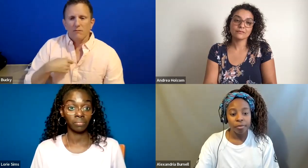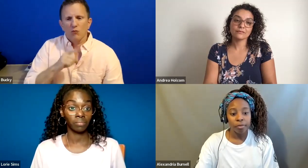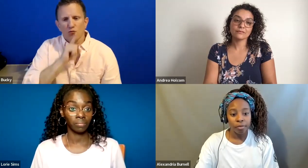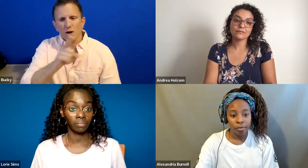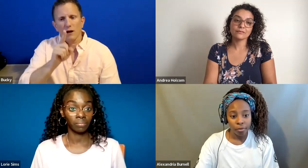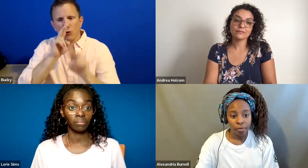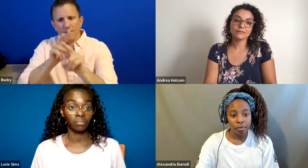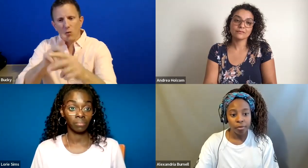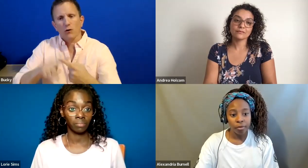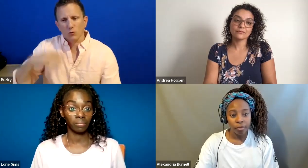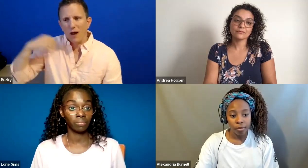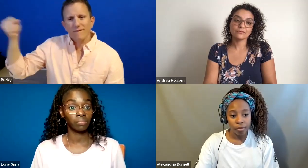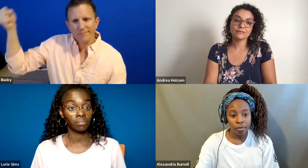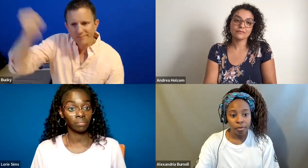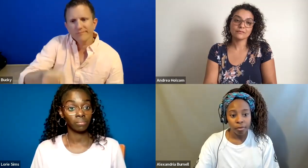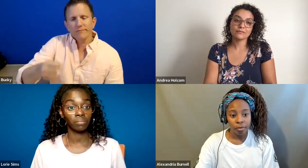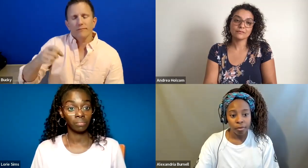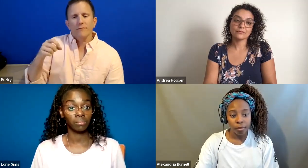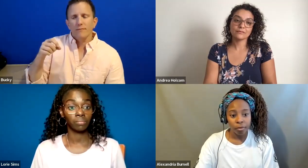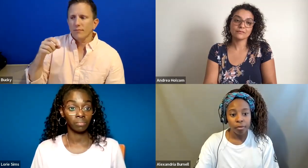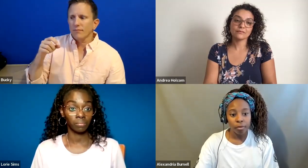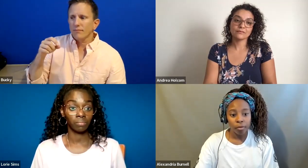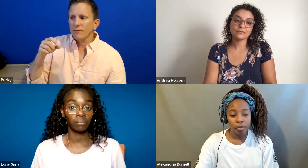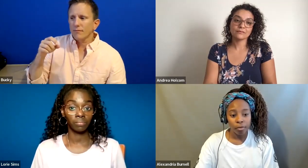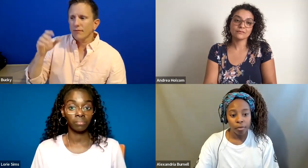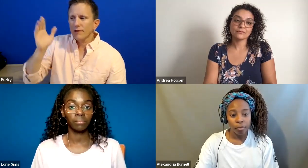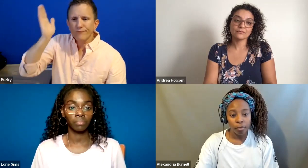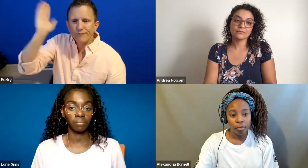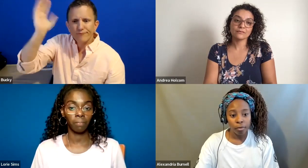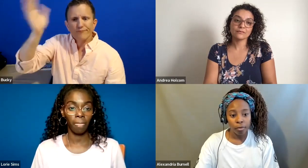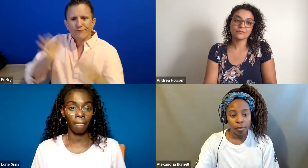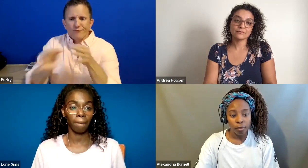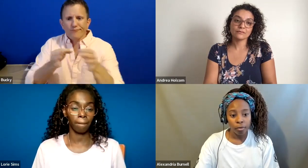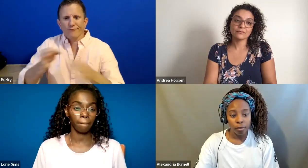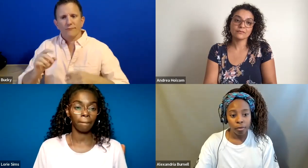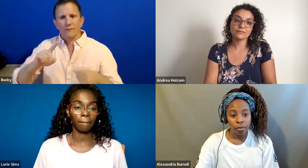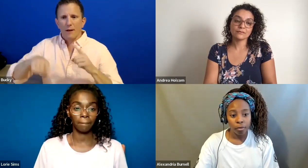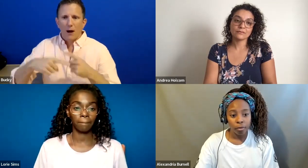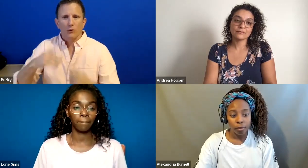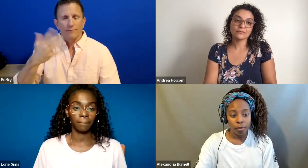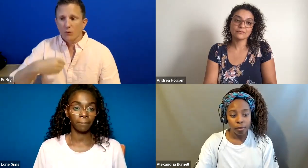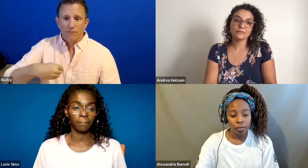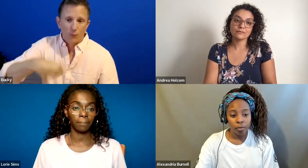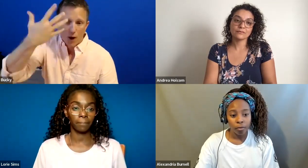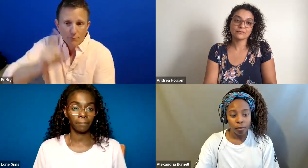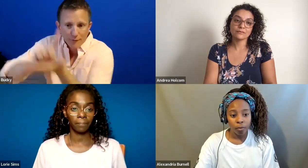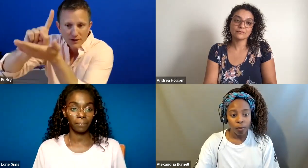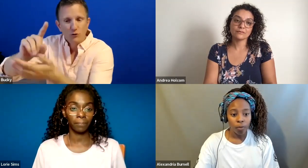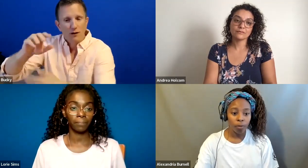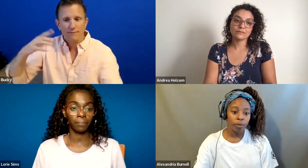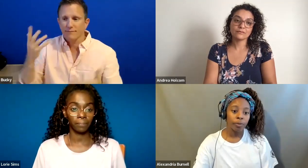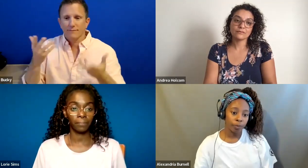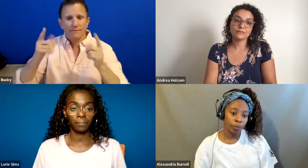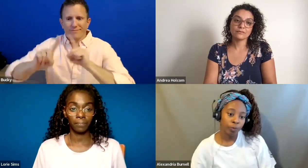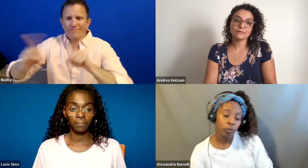insane for us. Once that shift begins to slow down, you can look forward to us providing or